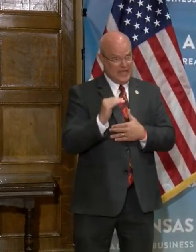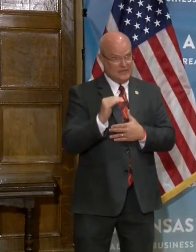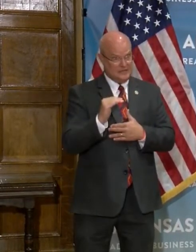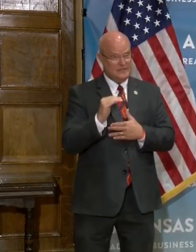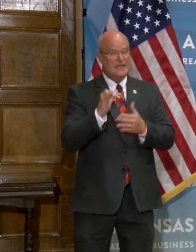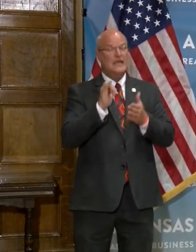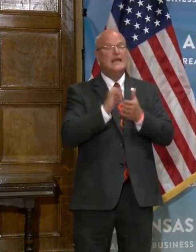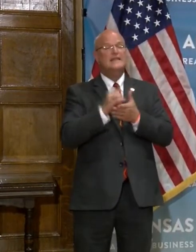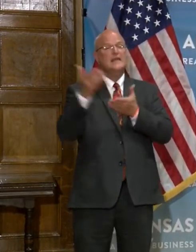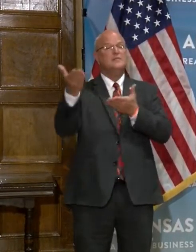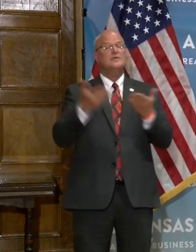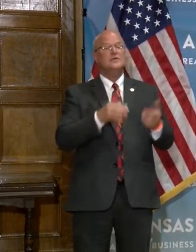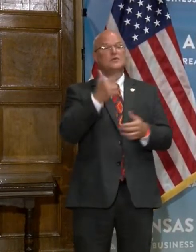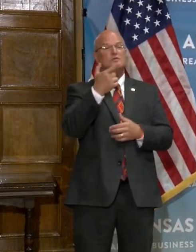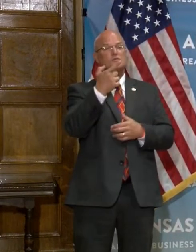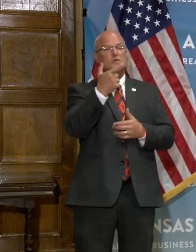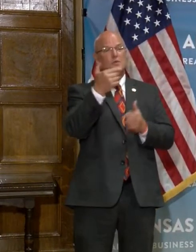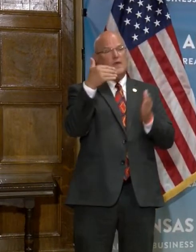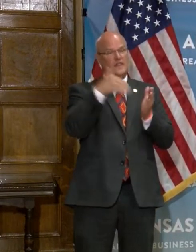and that brings us to